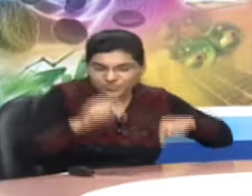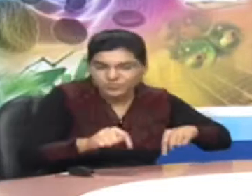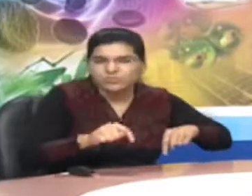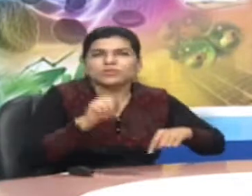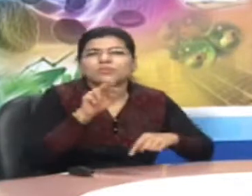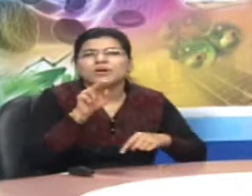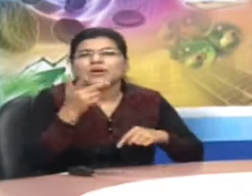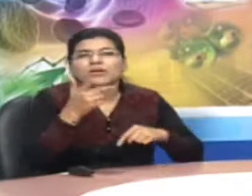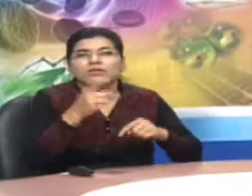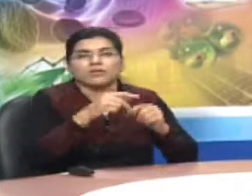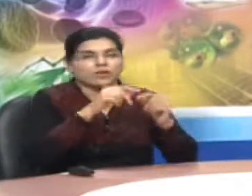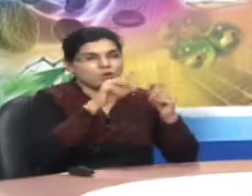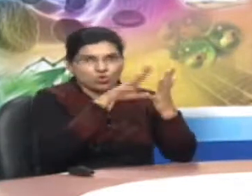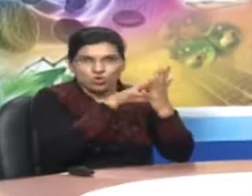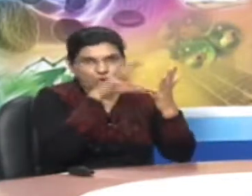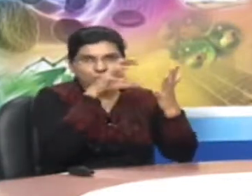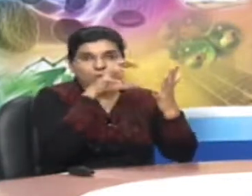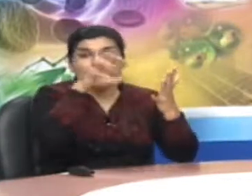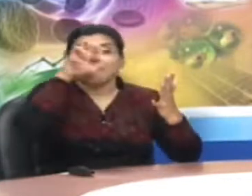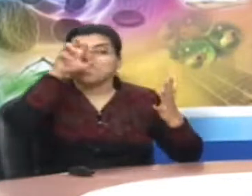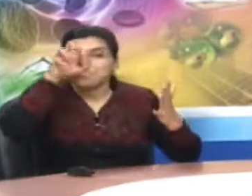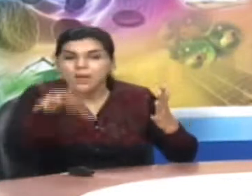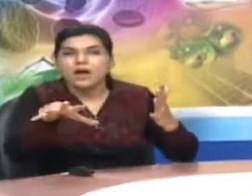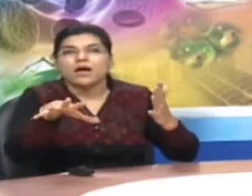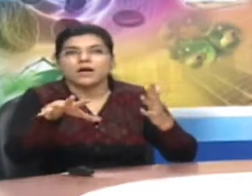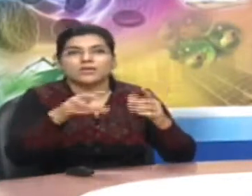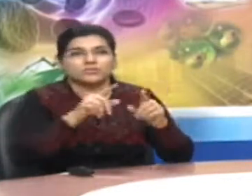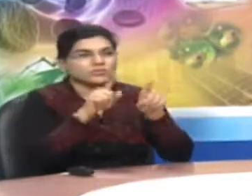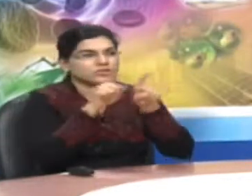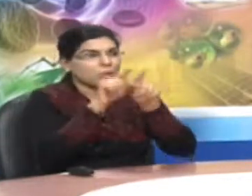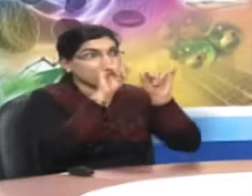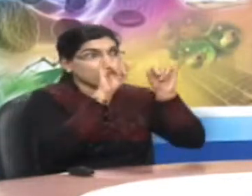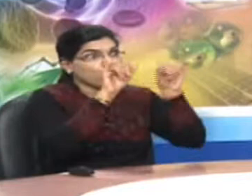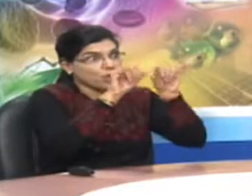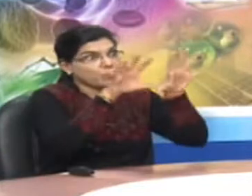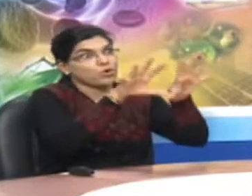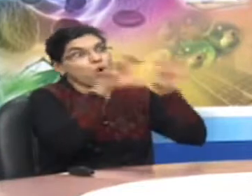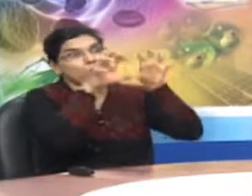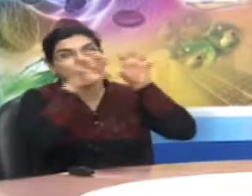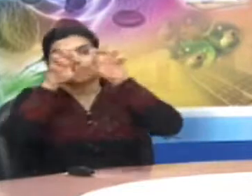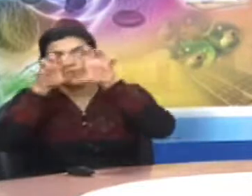can paste the content that you have copied.